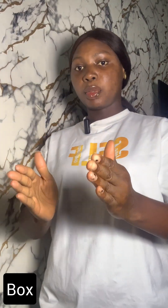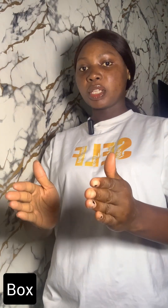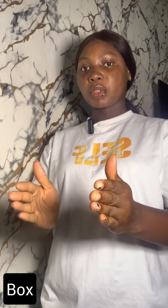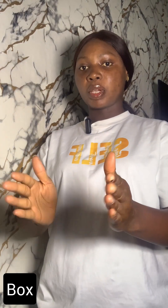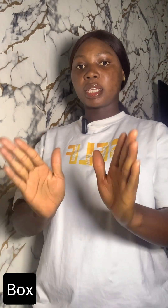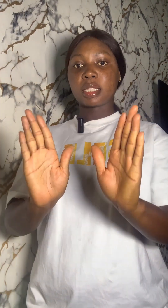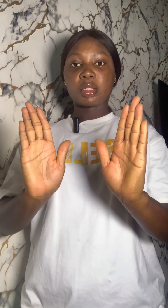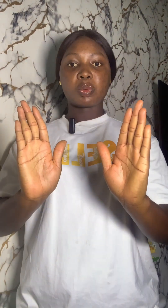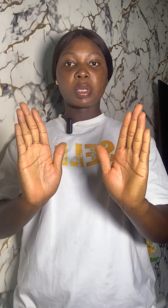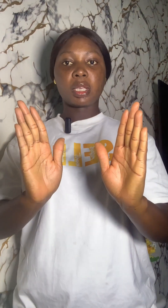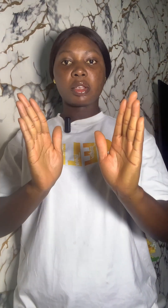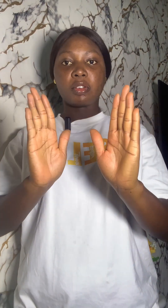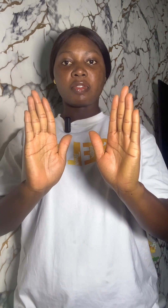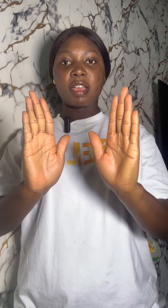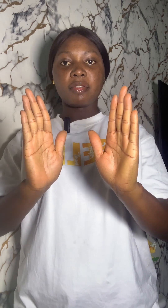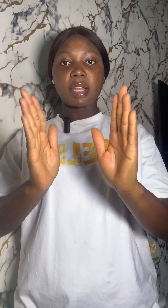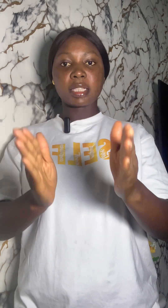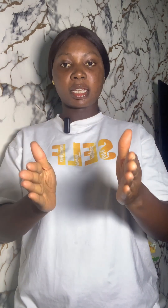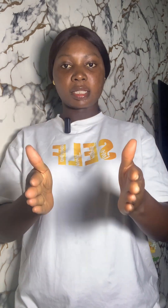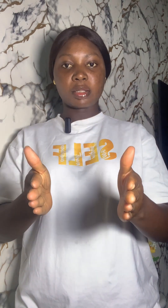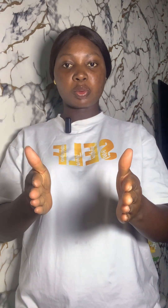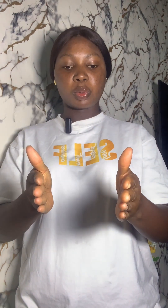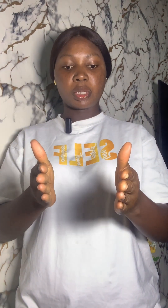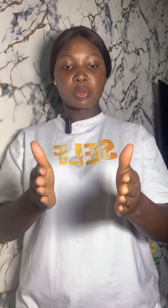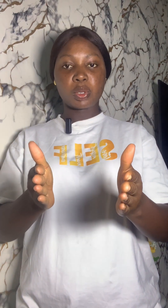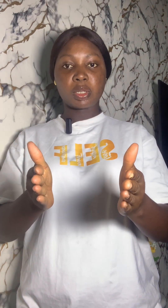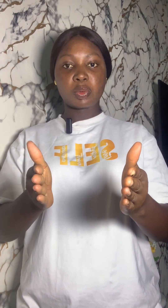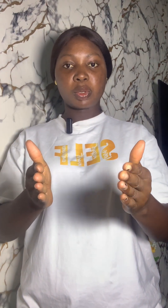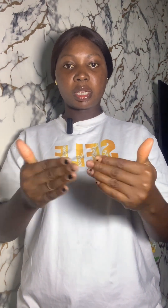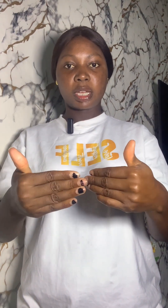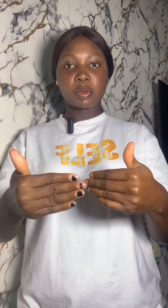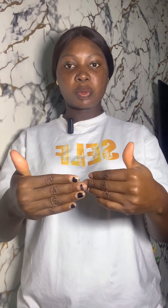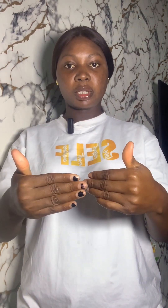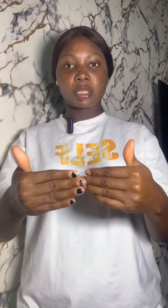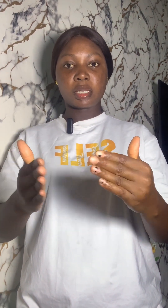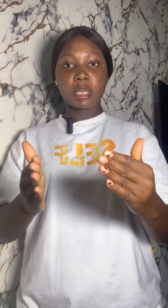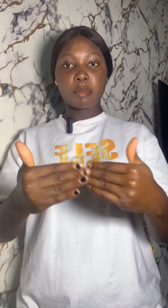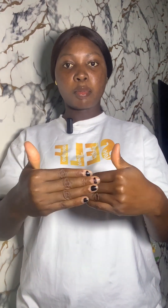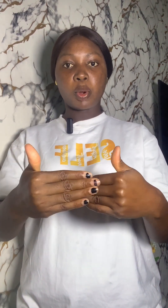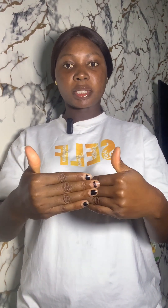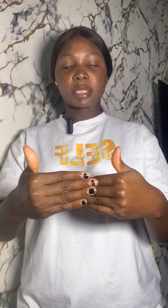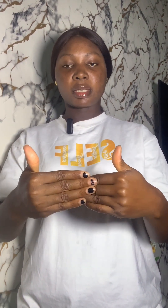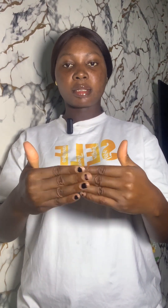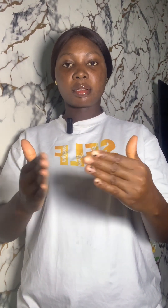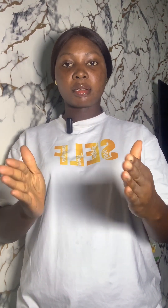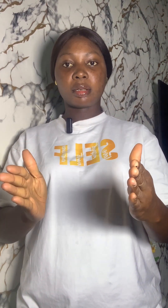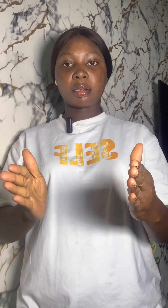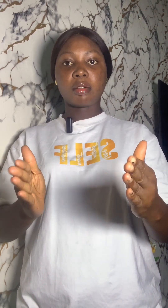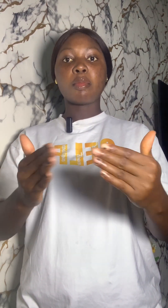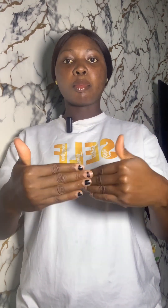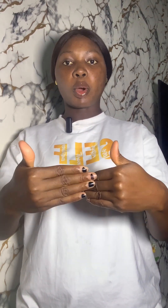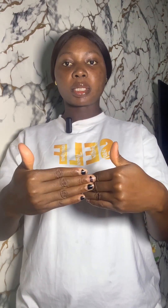Place your hands this way, your 5 flat hands this way, straight this way, and do this. Box, box,